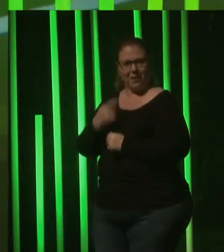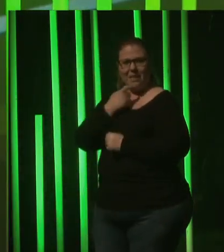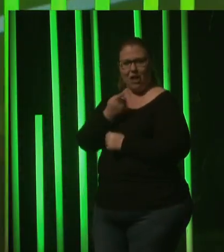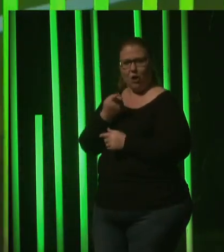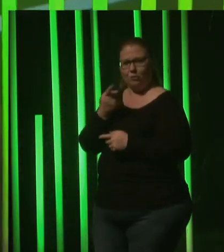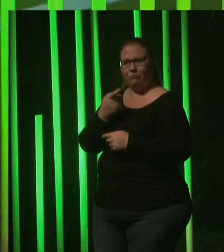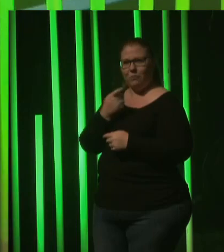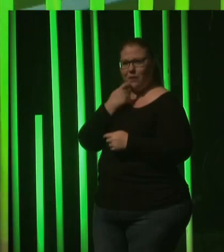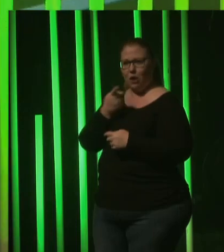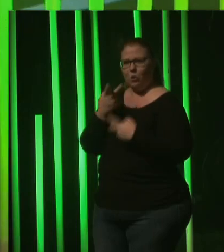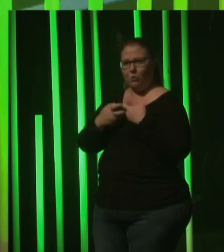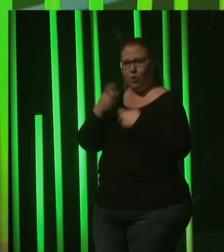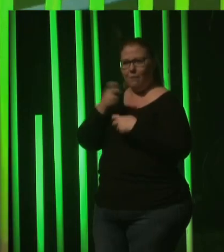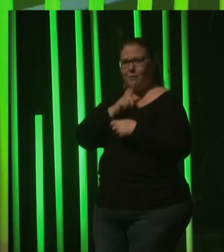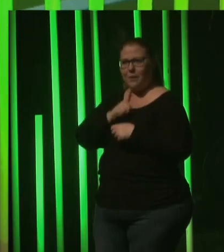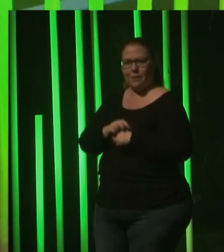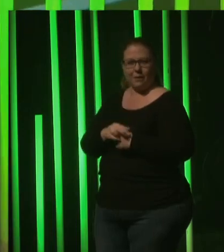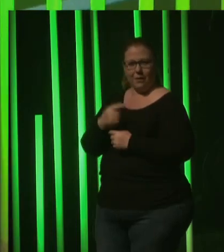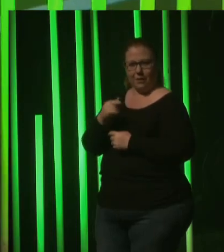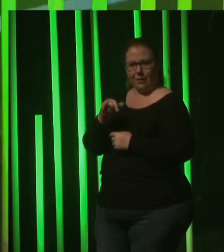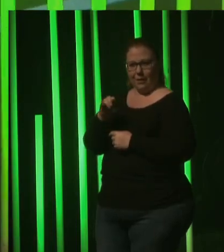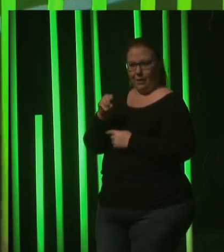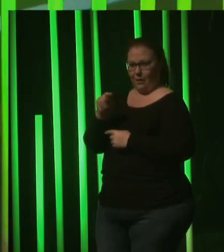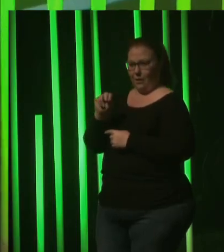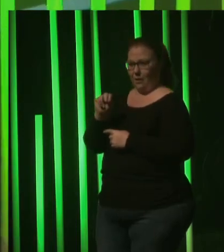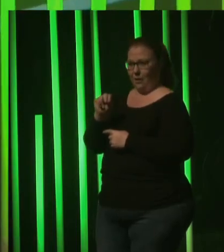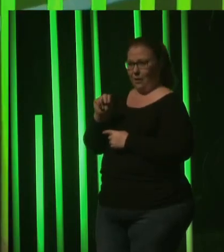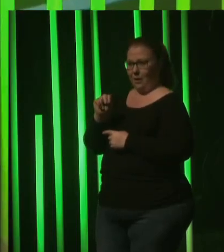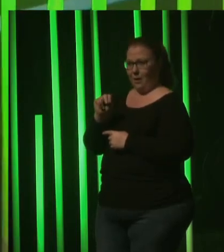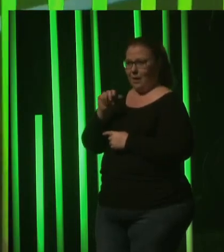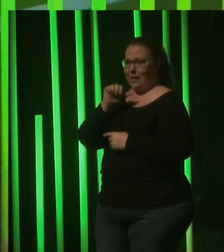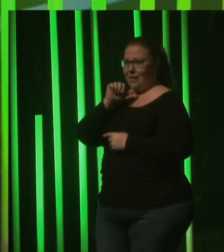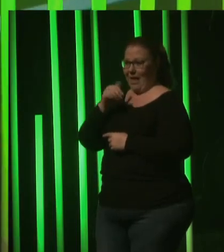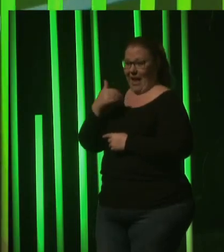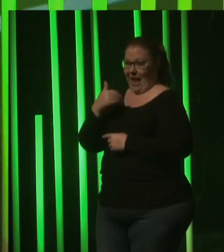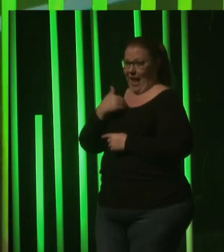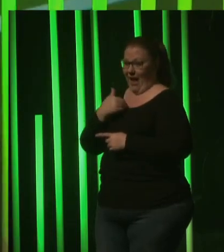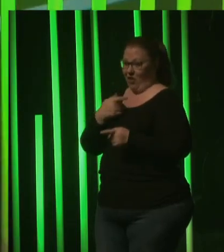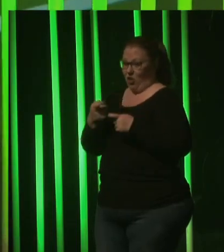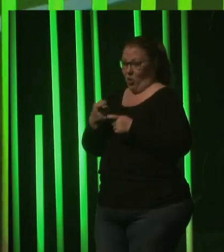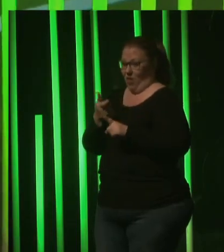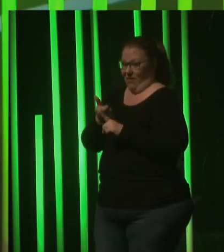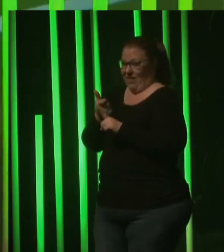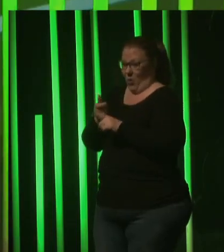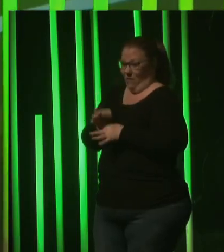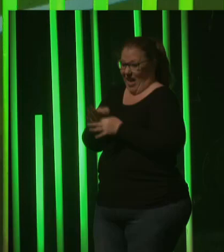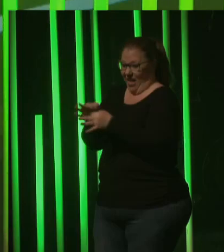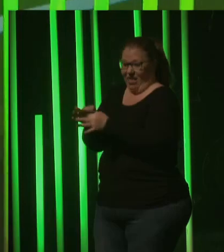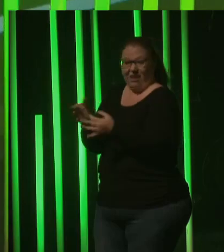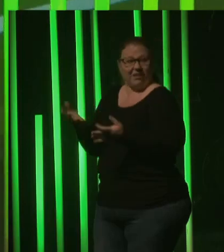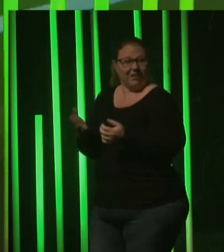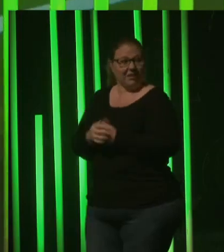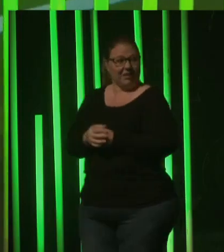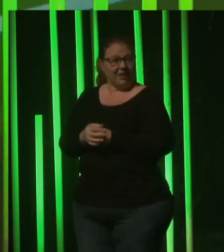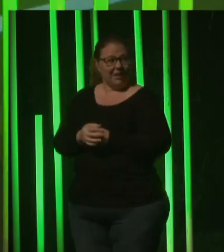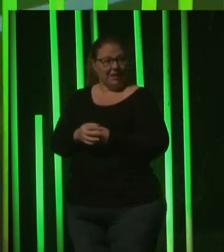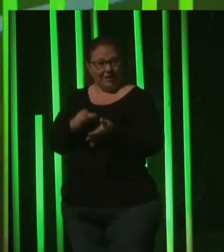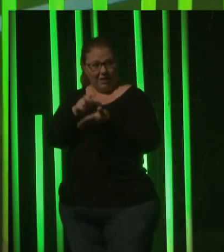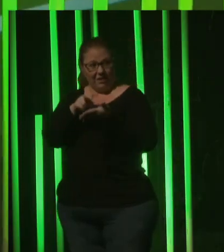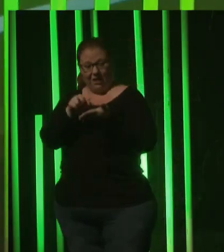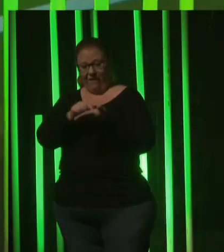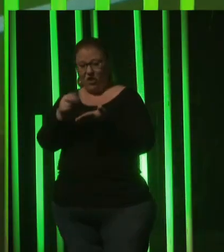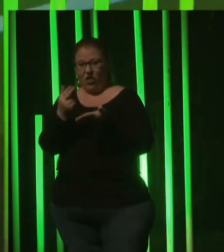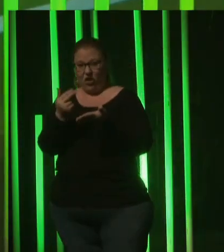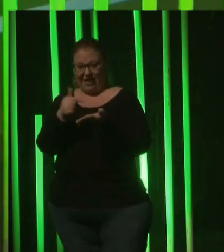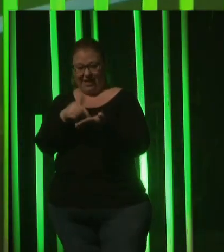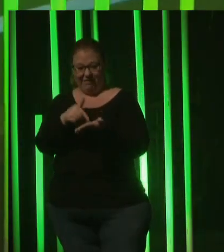is. Is that Gideon didn't have a handle on his own faith. Listen to what it says here. It says this here in verse 13. It